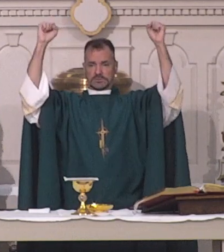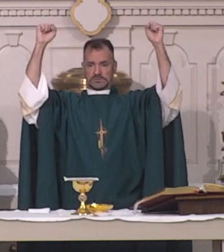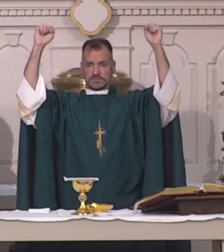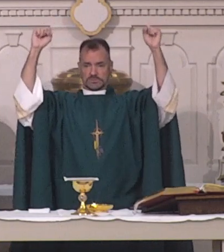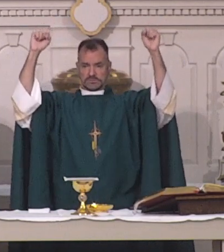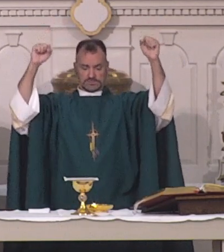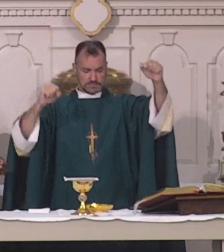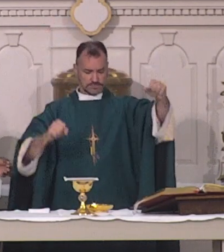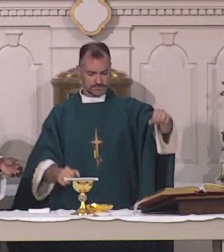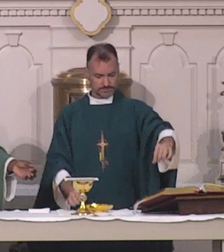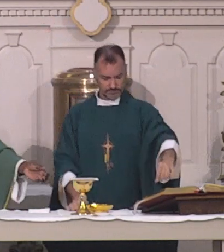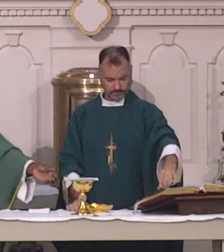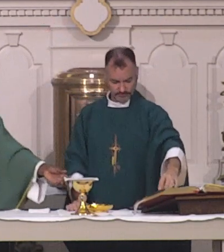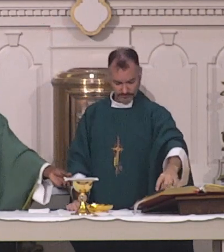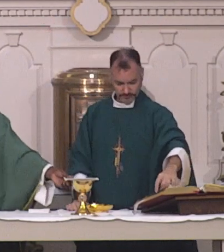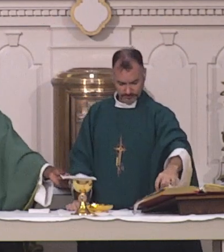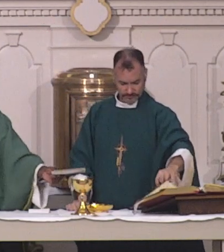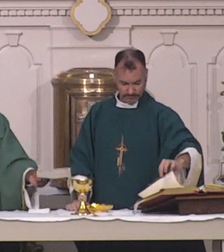the highest.